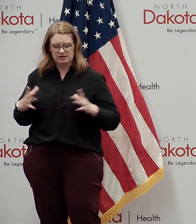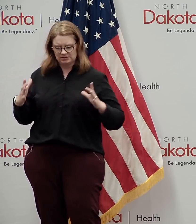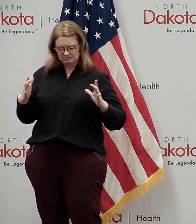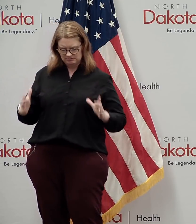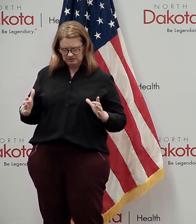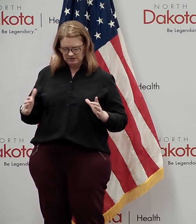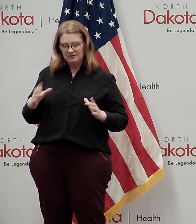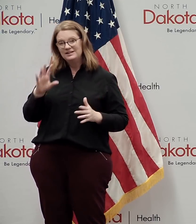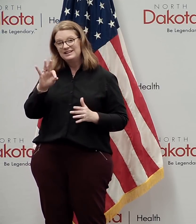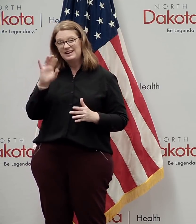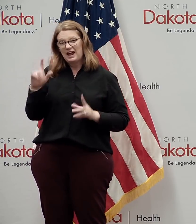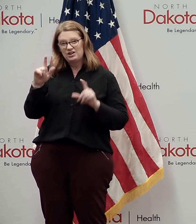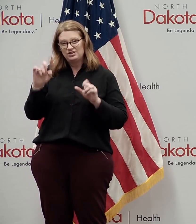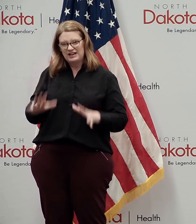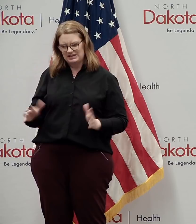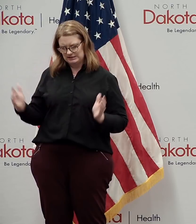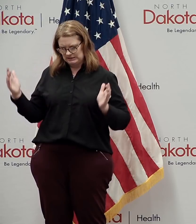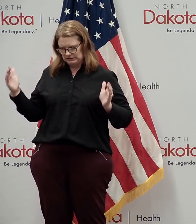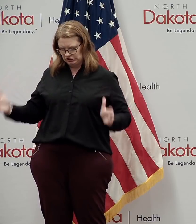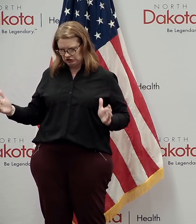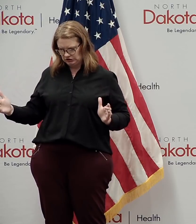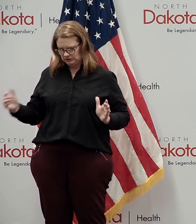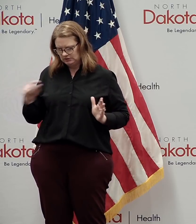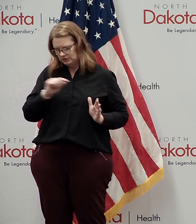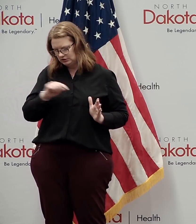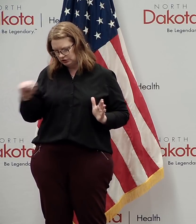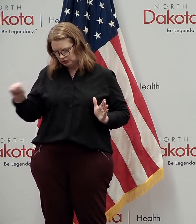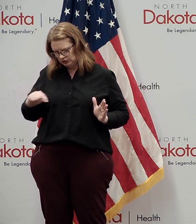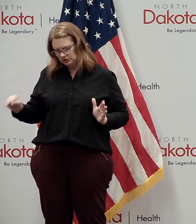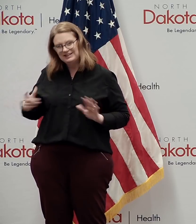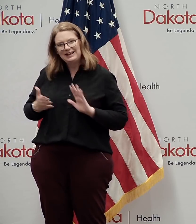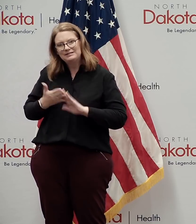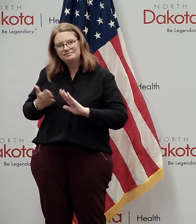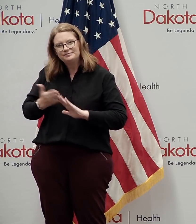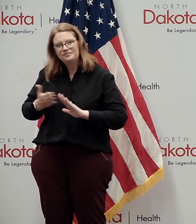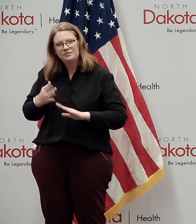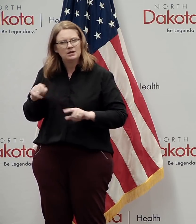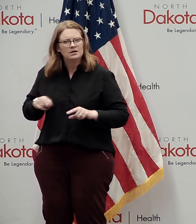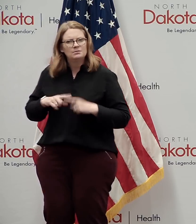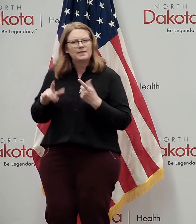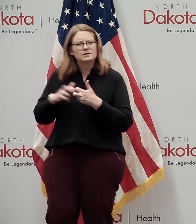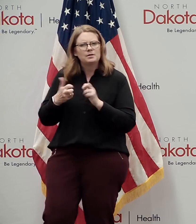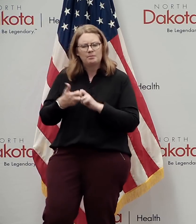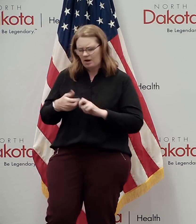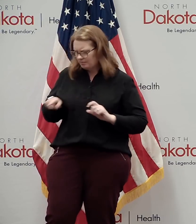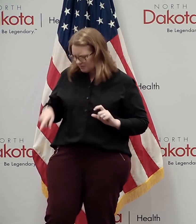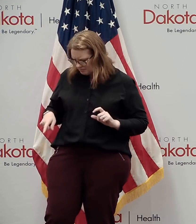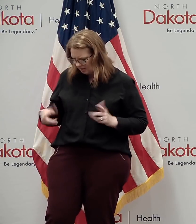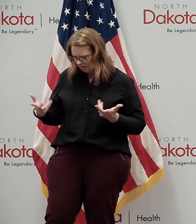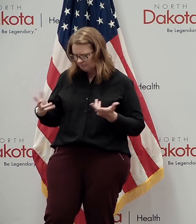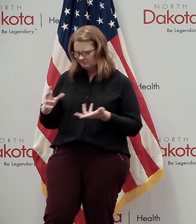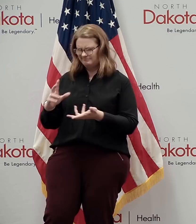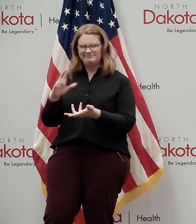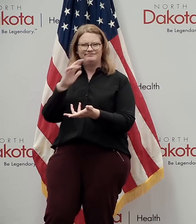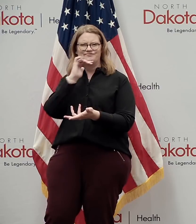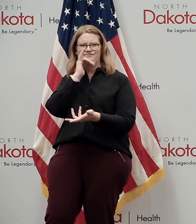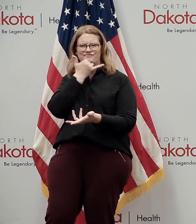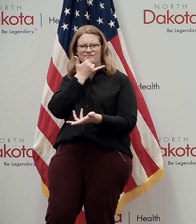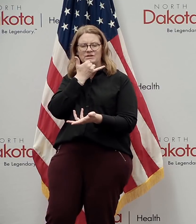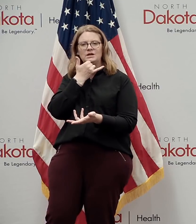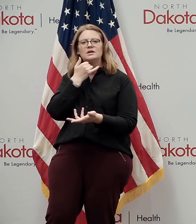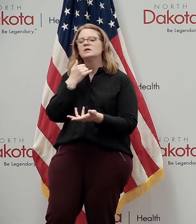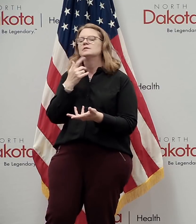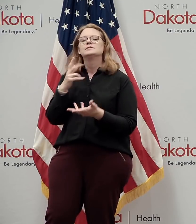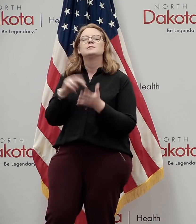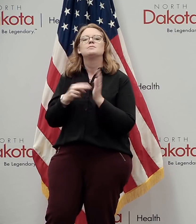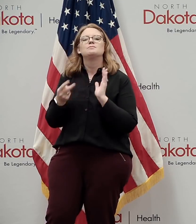be as large as 900 tests, I believe, or that's what they could cycle through in a day. They had an issue with that, and then they had to retest those, and then that